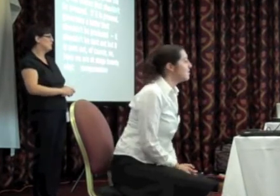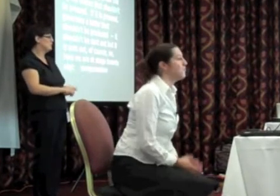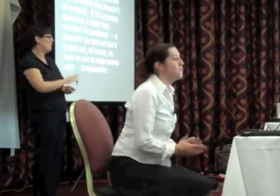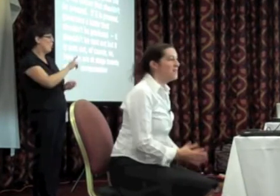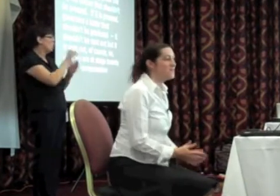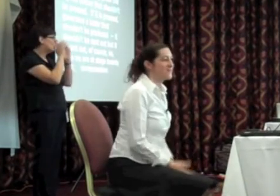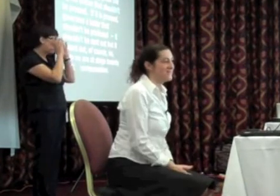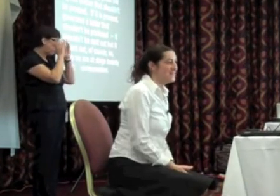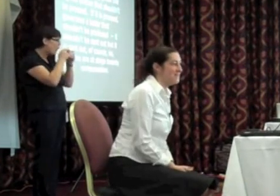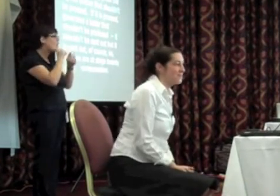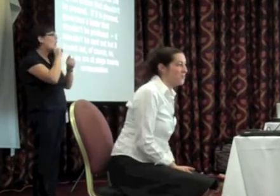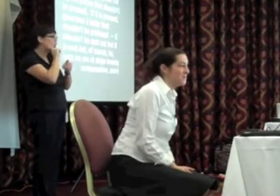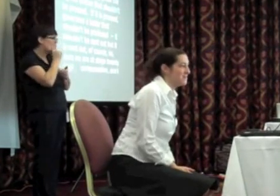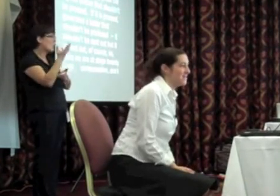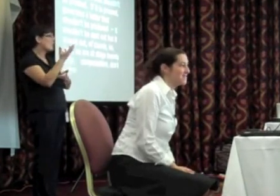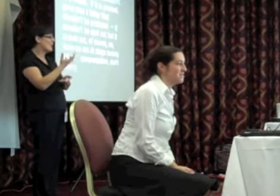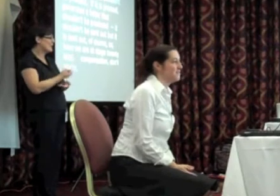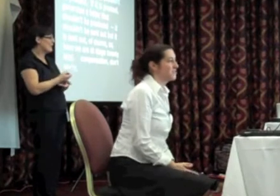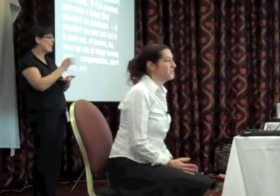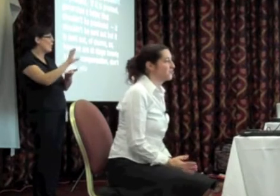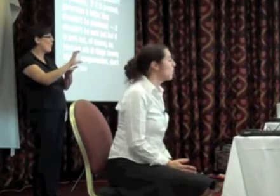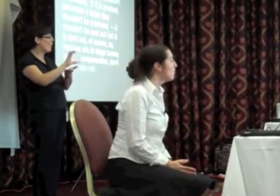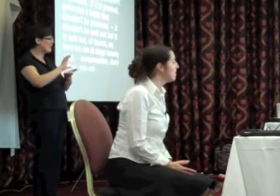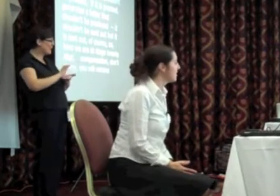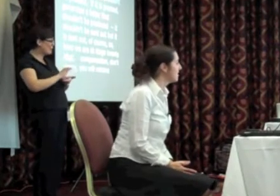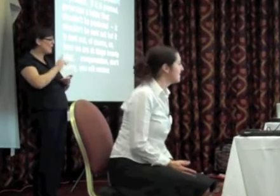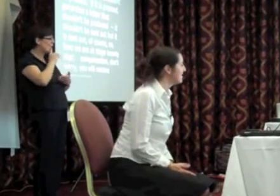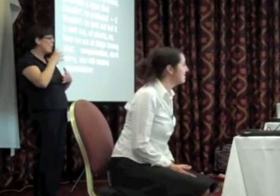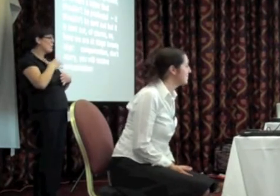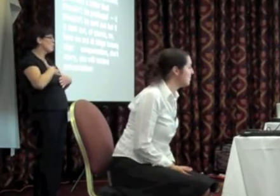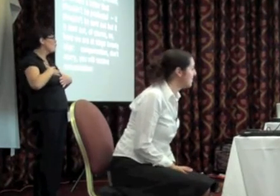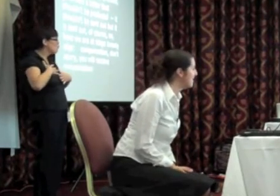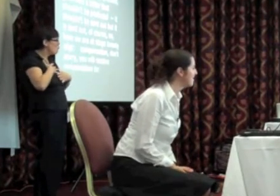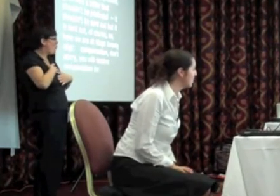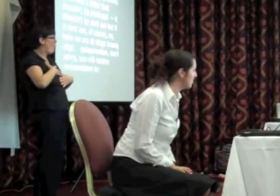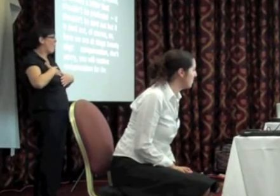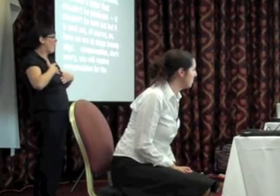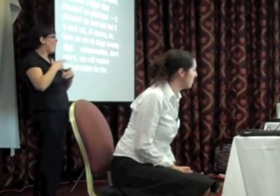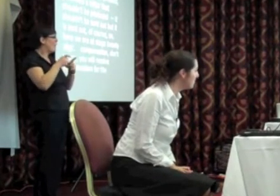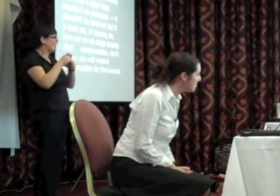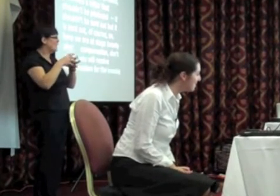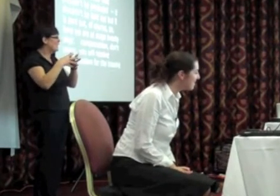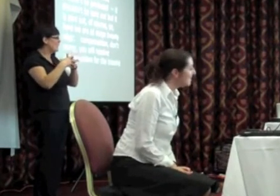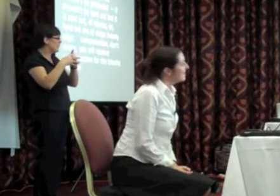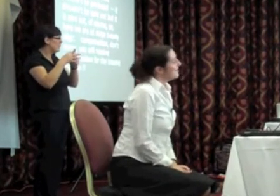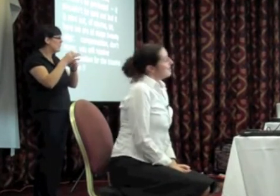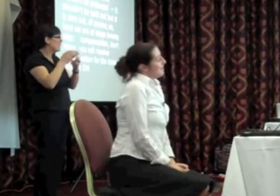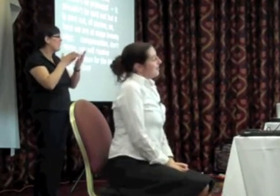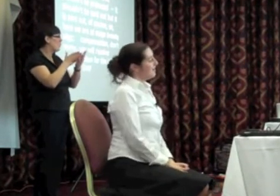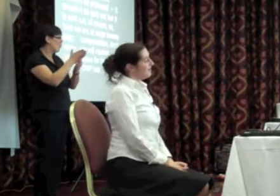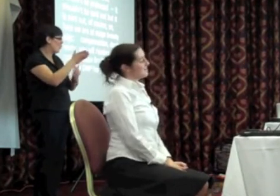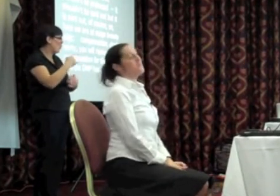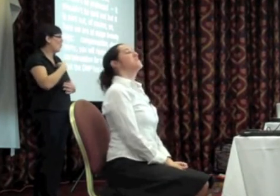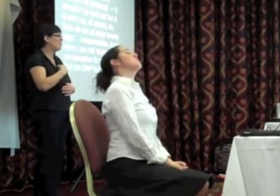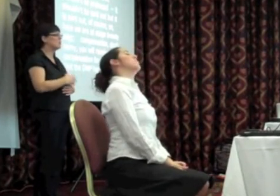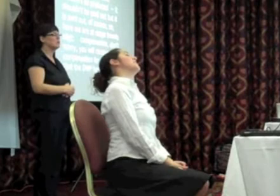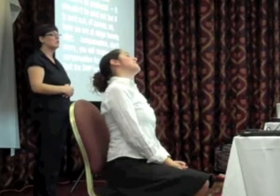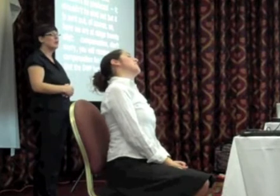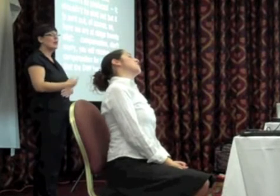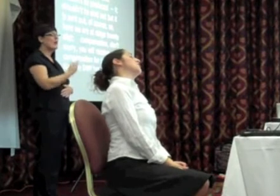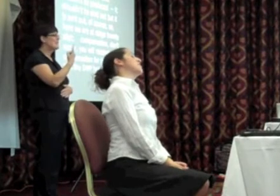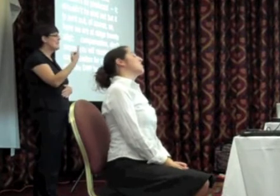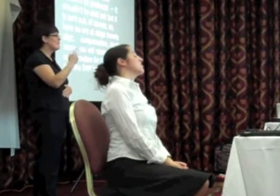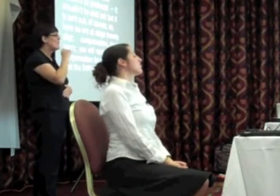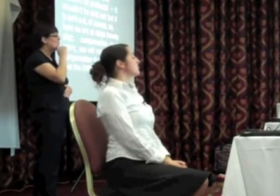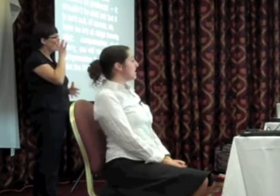worry, you will receive compensation for the trauma that the DWP has put you through. Somebody will be